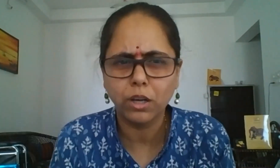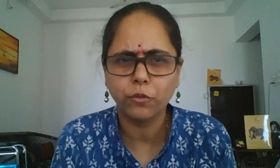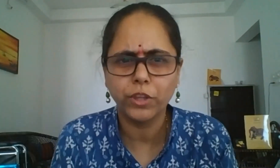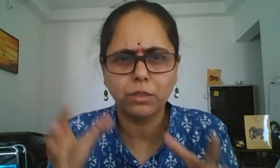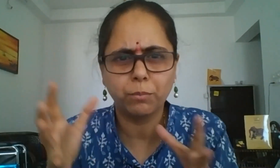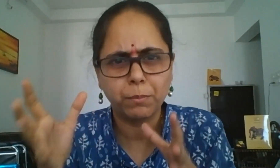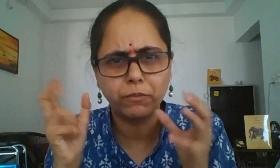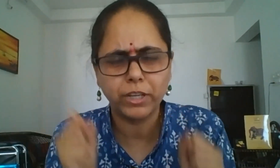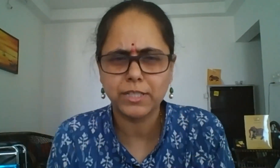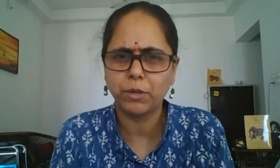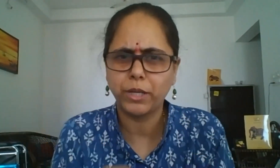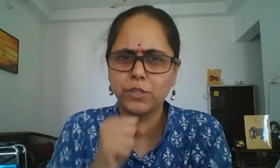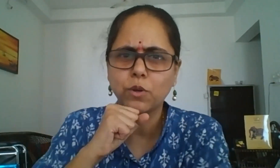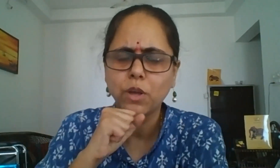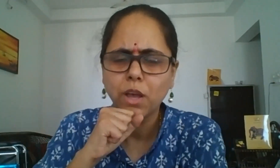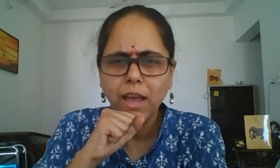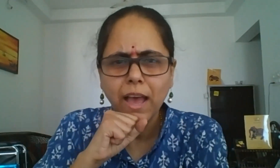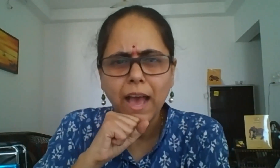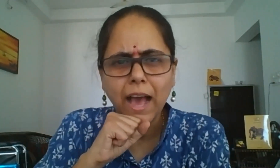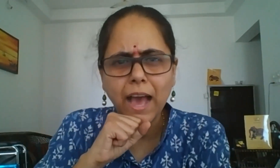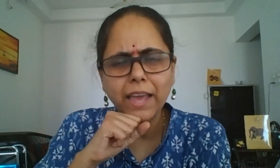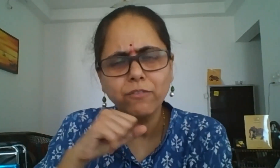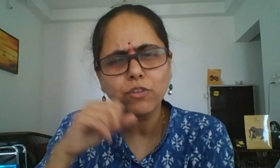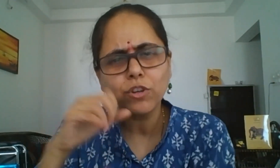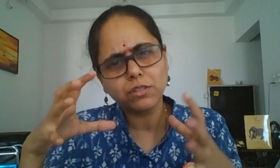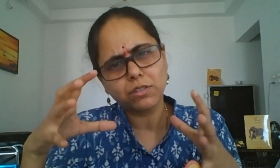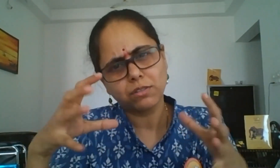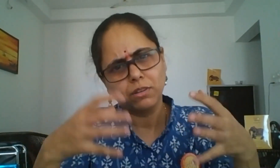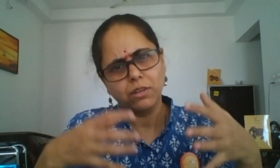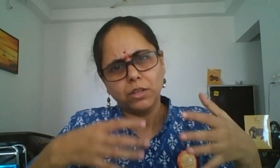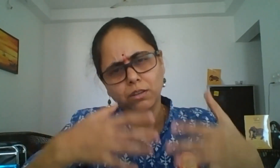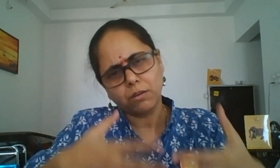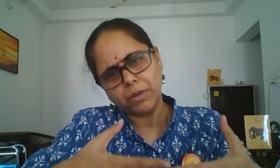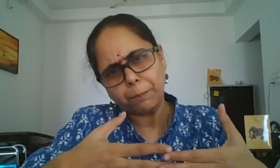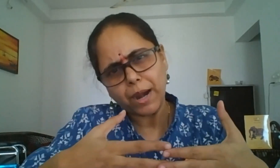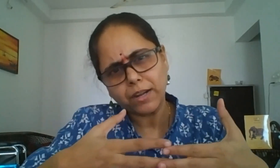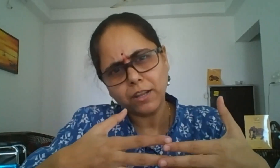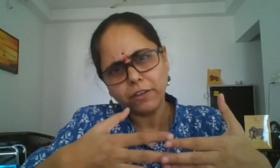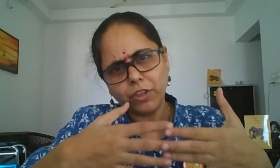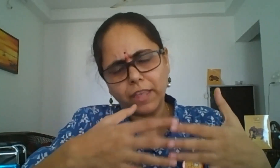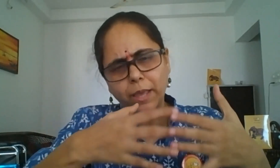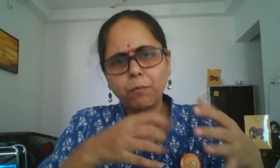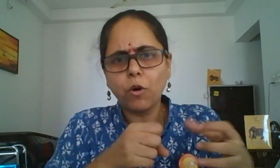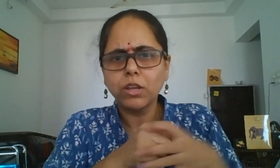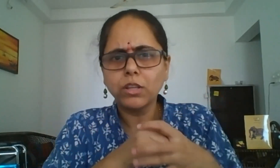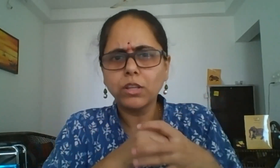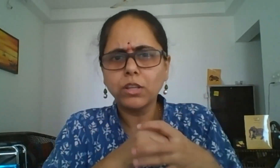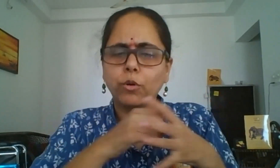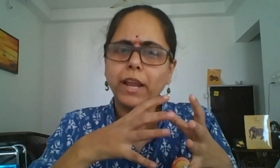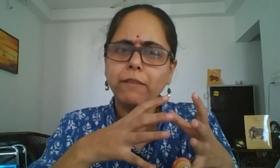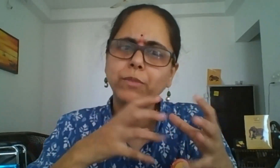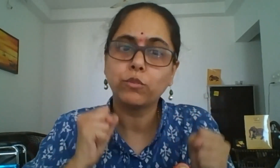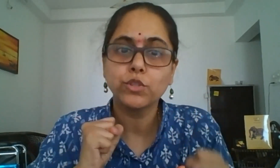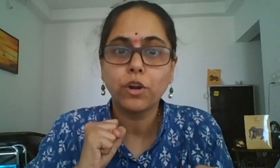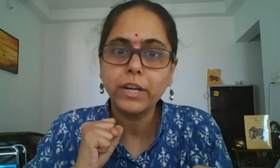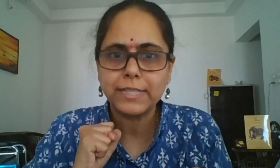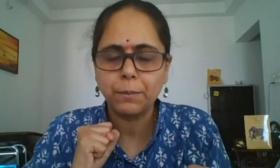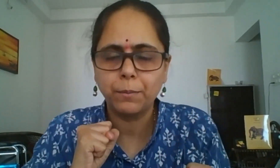with people with disabilities. So I was partnering with them on a program that was for disabled, and